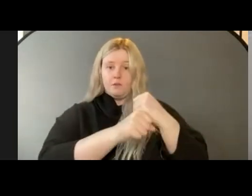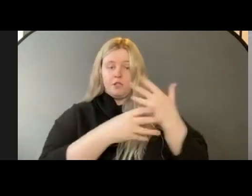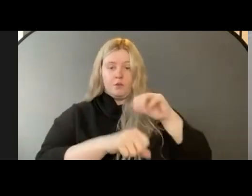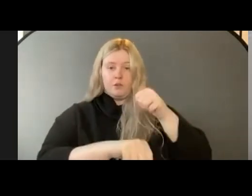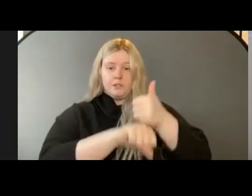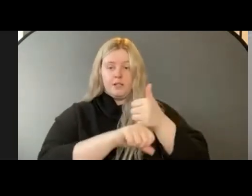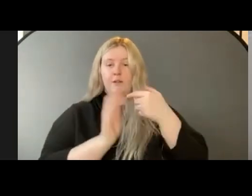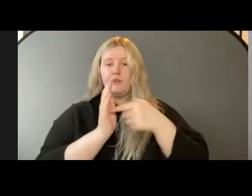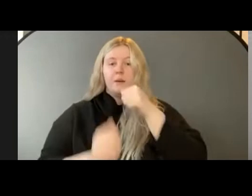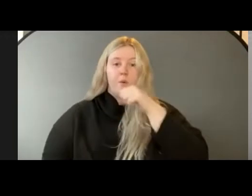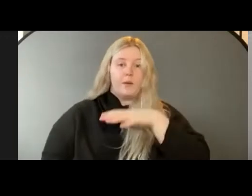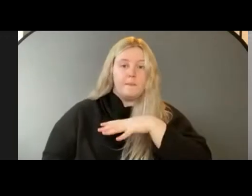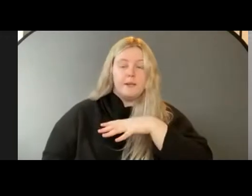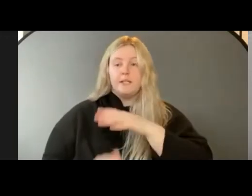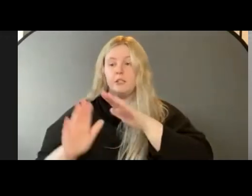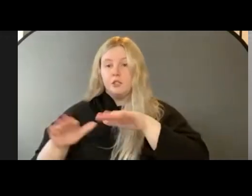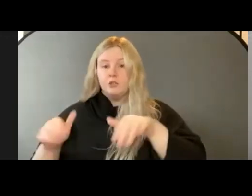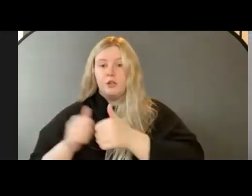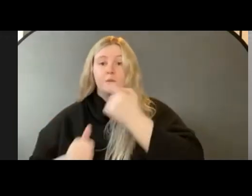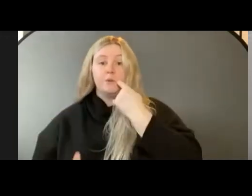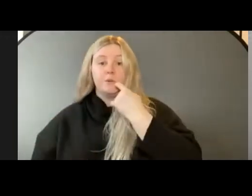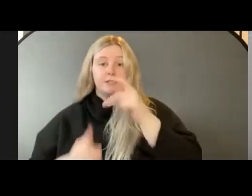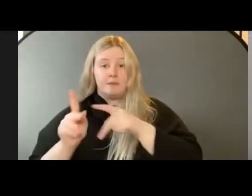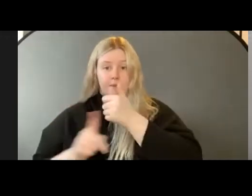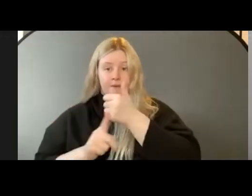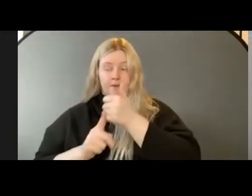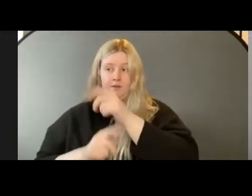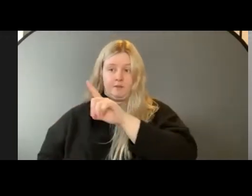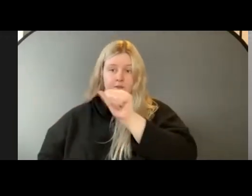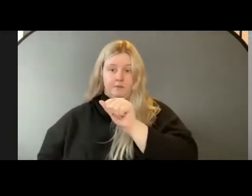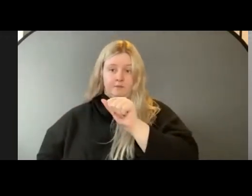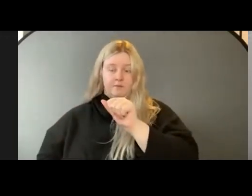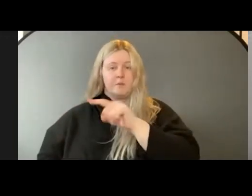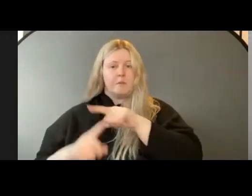women, children, and most recently, persons with disabilities. Yet we don't